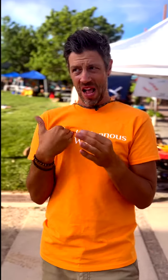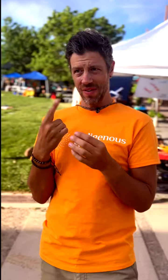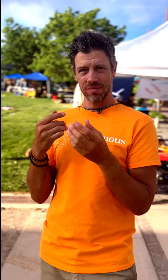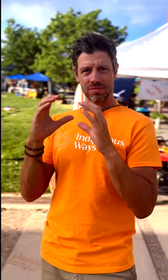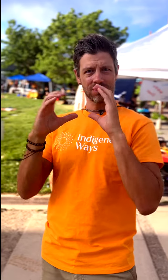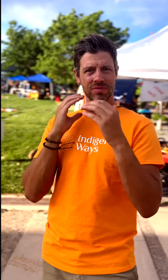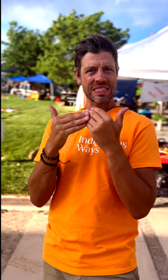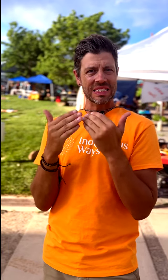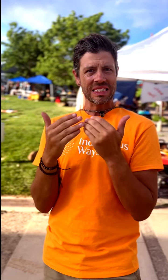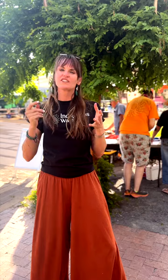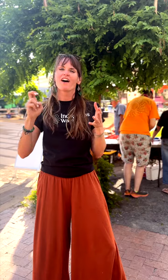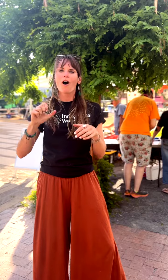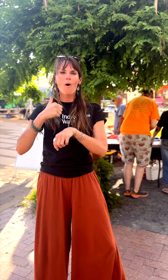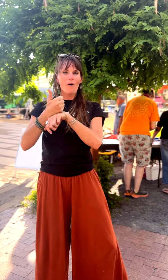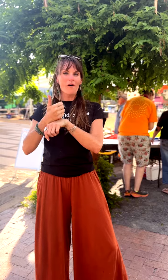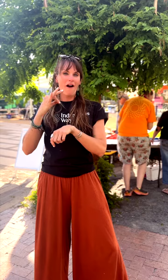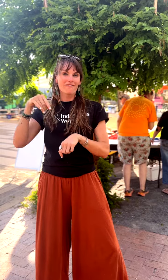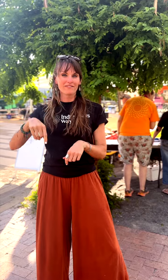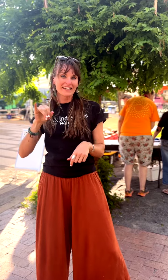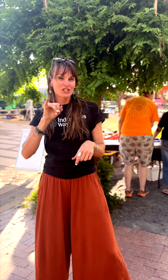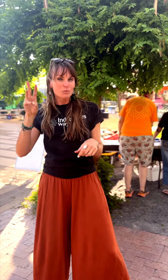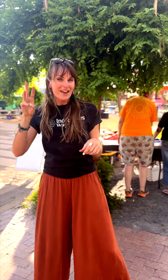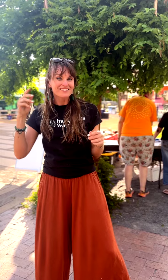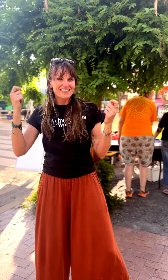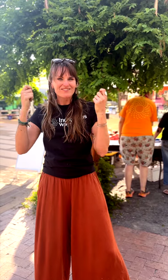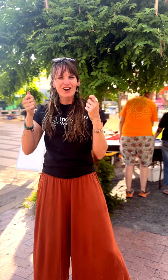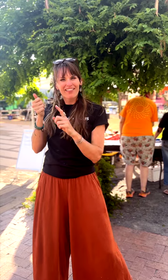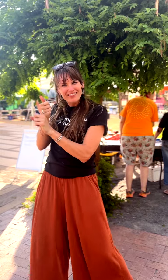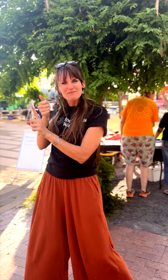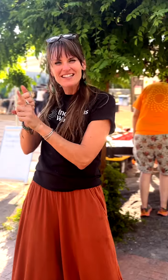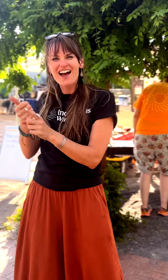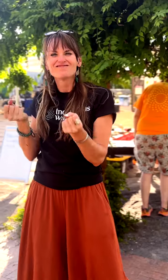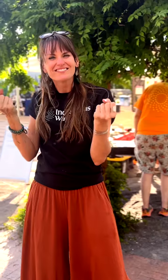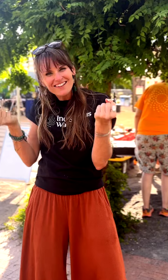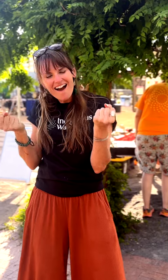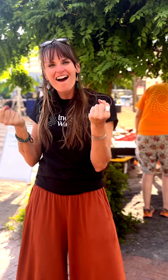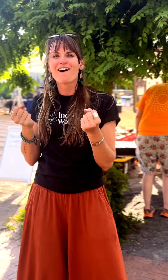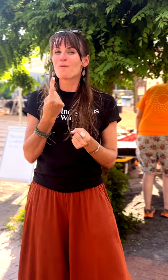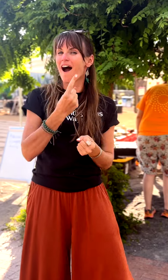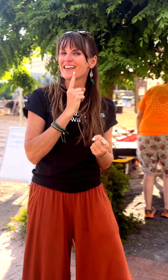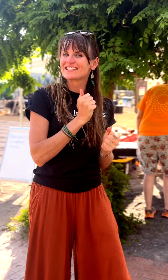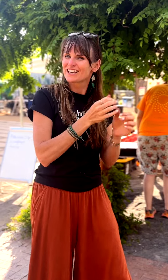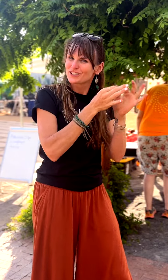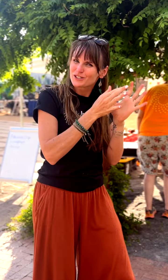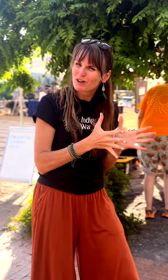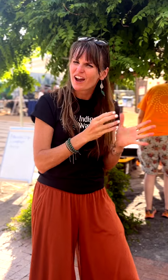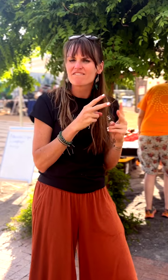echo Melissa Etheridge. Thank you, because you've made it so much easier for me to be out. You've made it so much easier